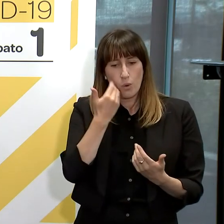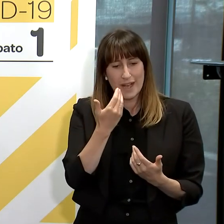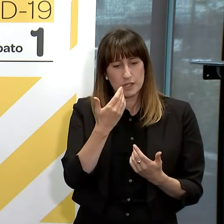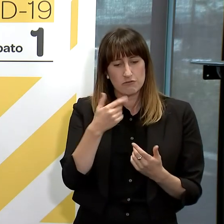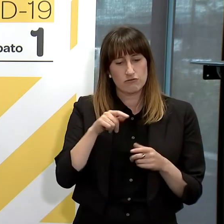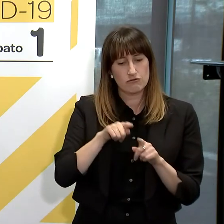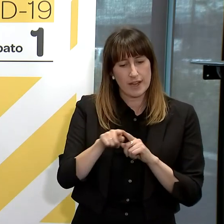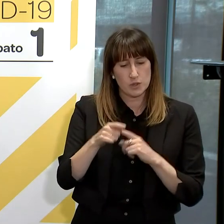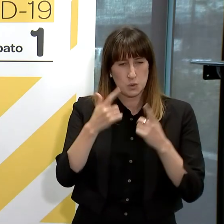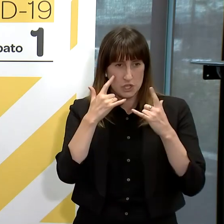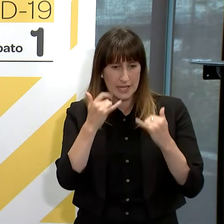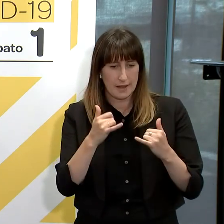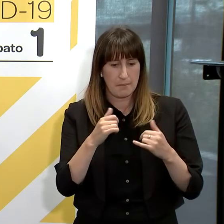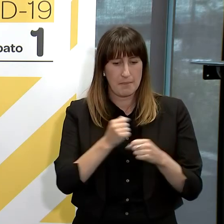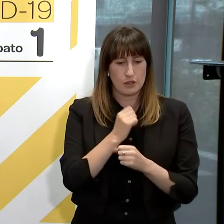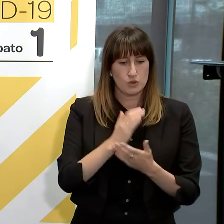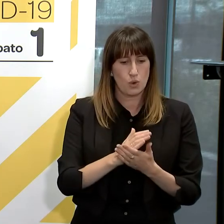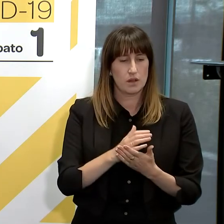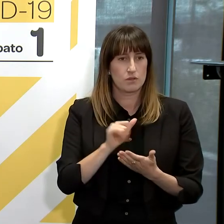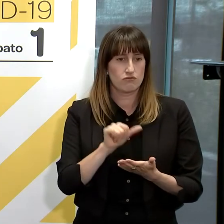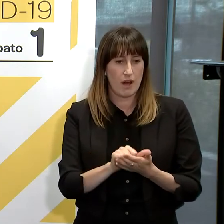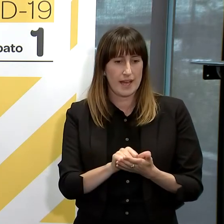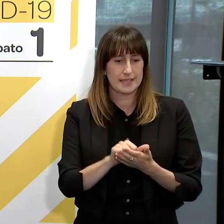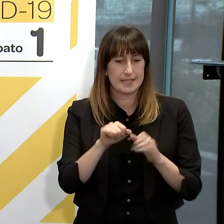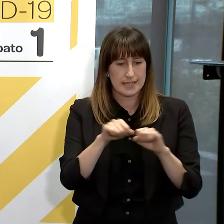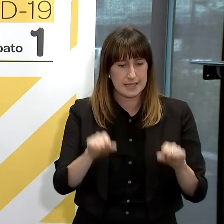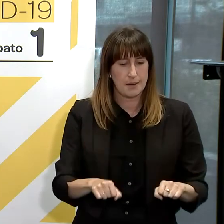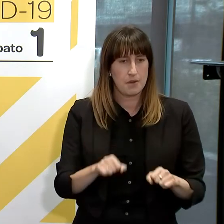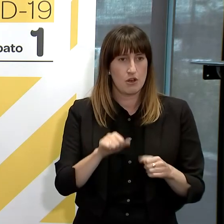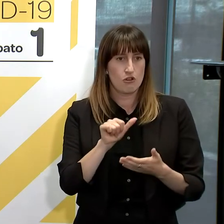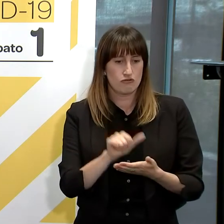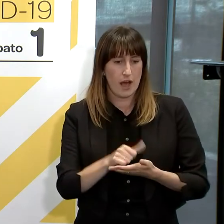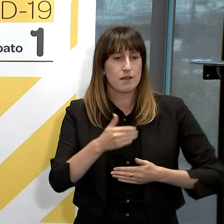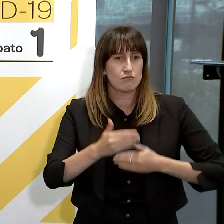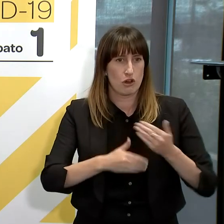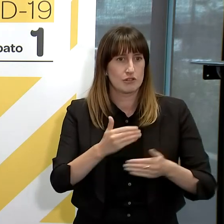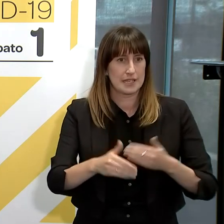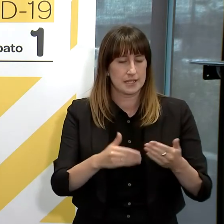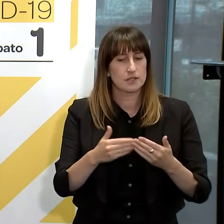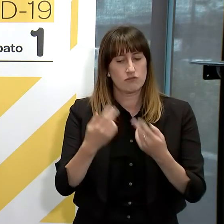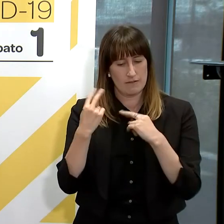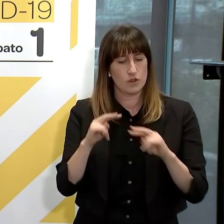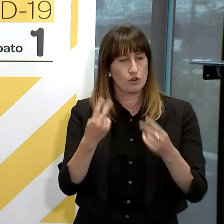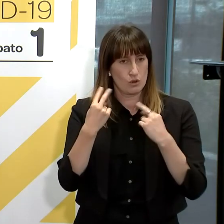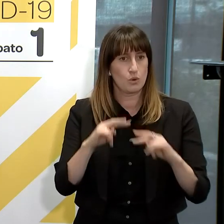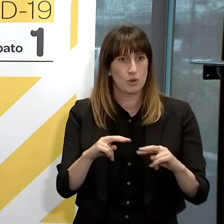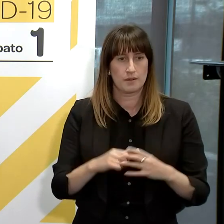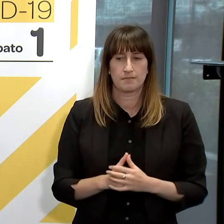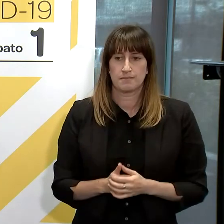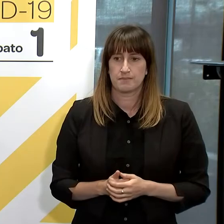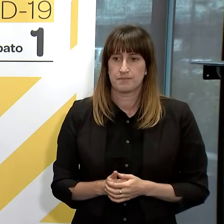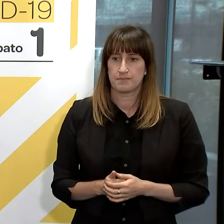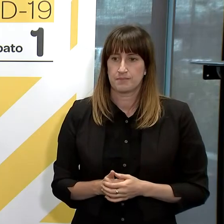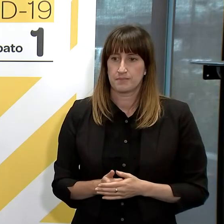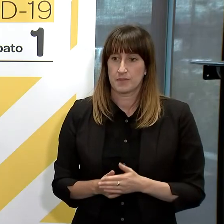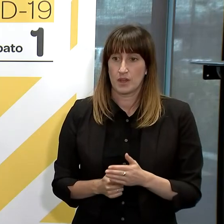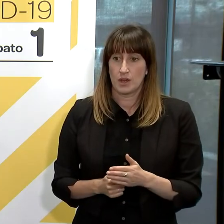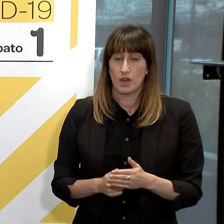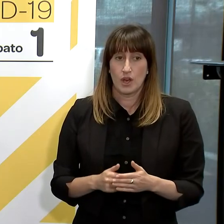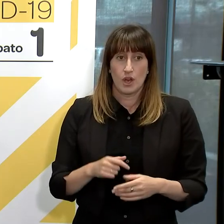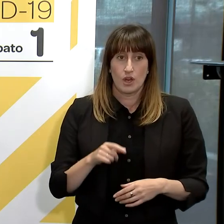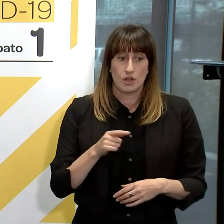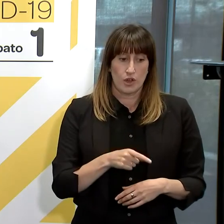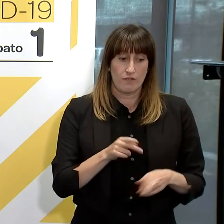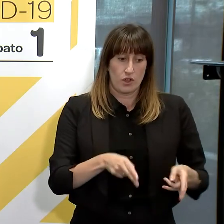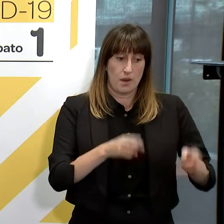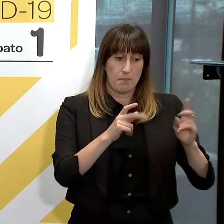just checking to make sure that they are the best that they can be. So will you look at extending that 5 days isolation to all MIQ